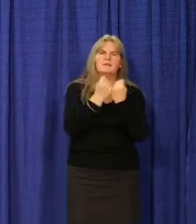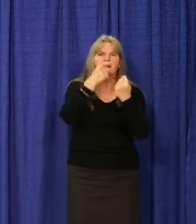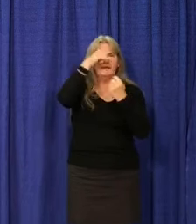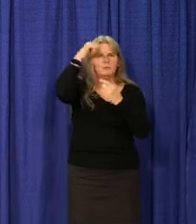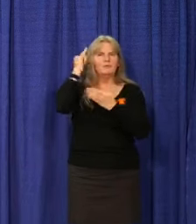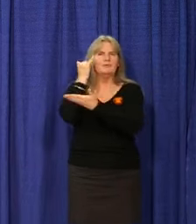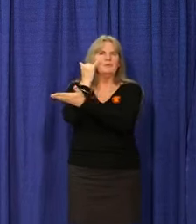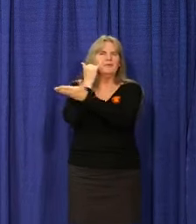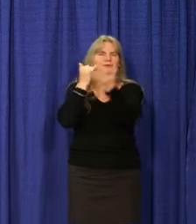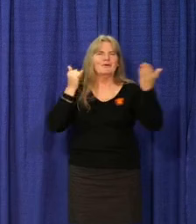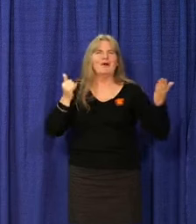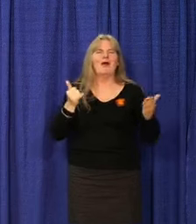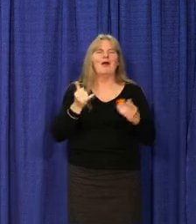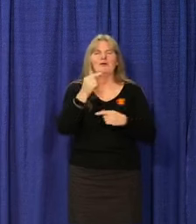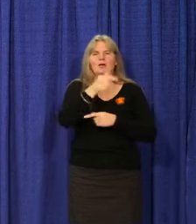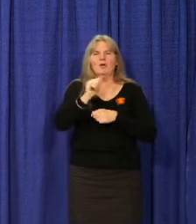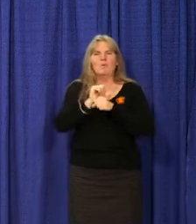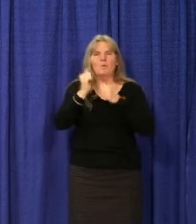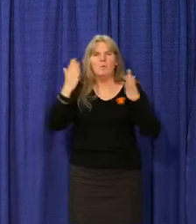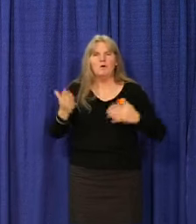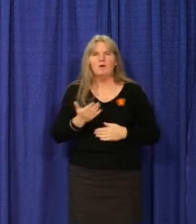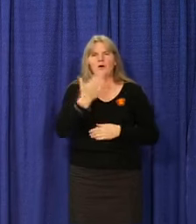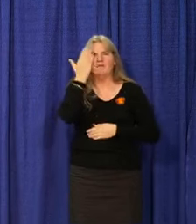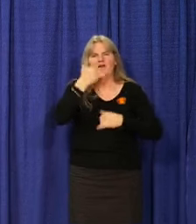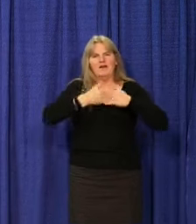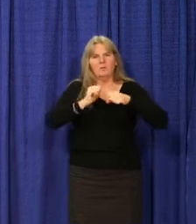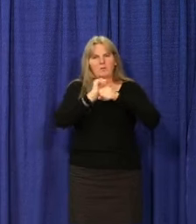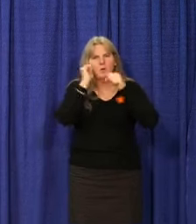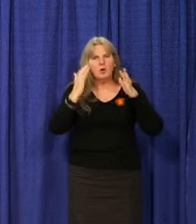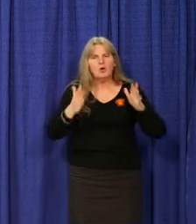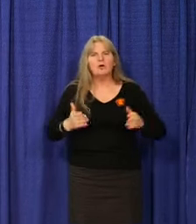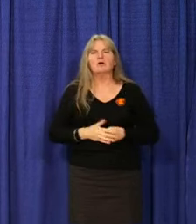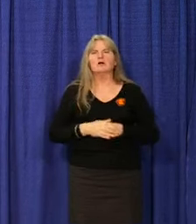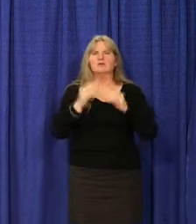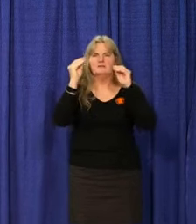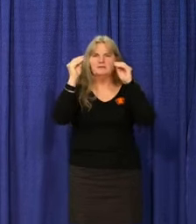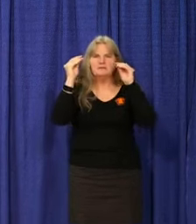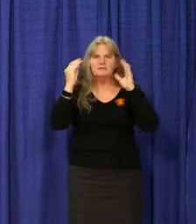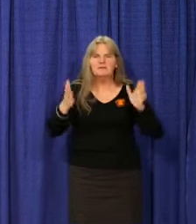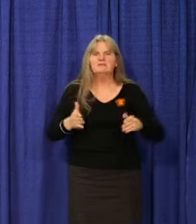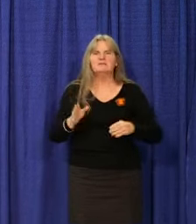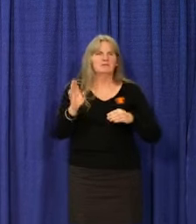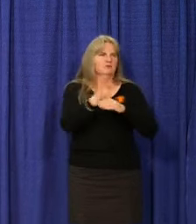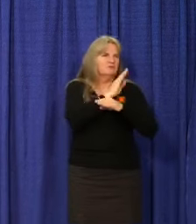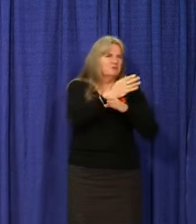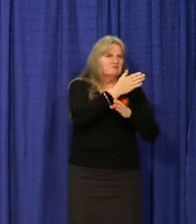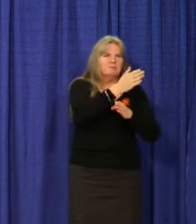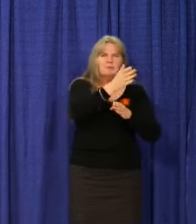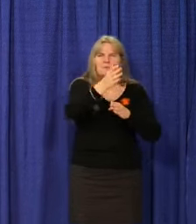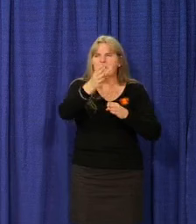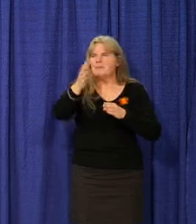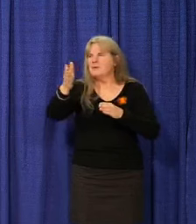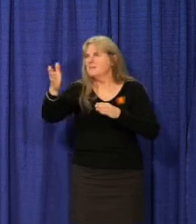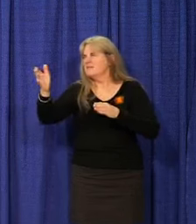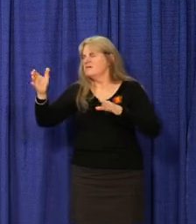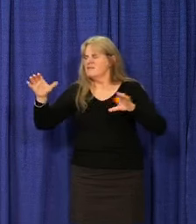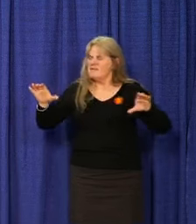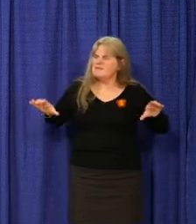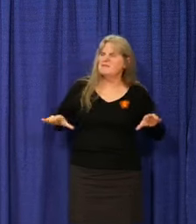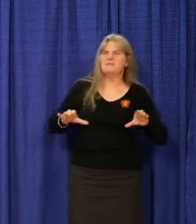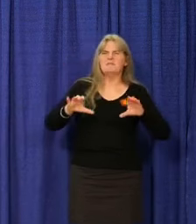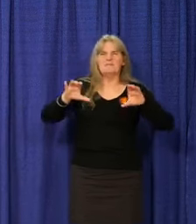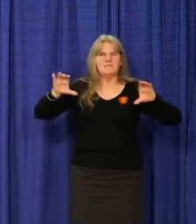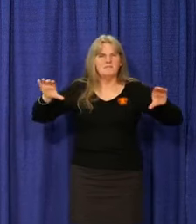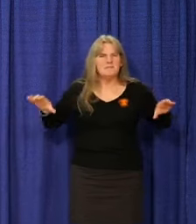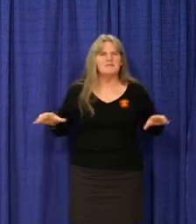Our public servants, frontline workers, our teachers, our businesses, all of you who have been working